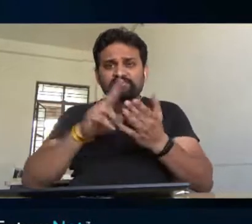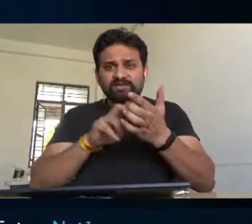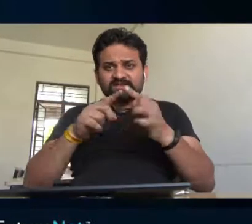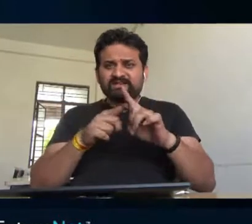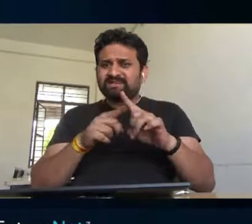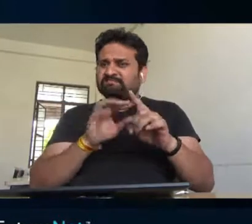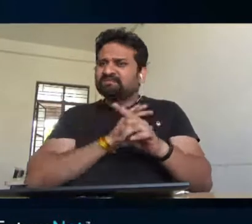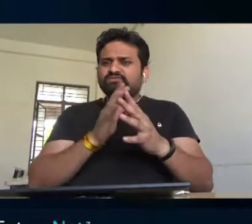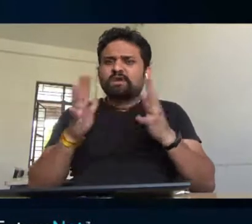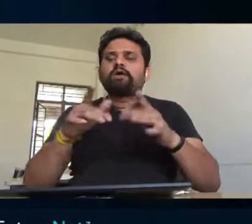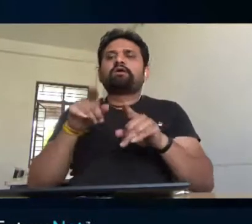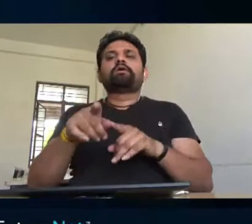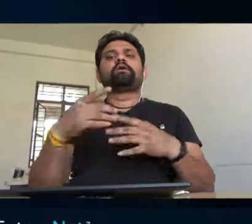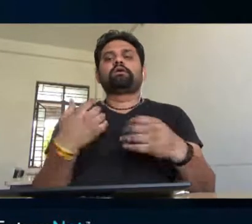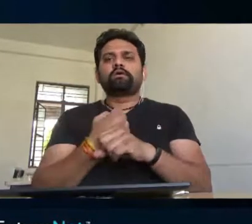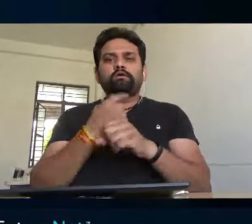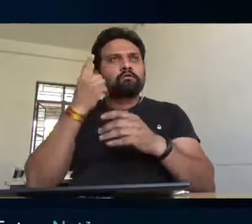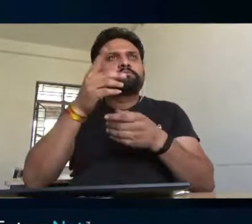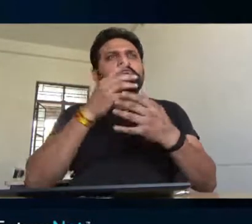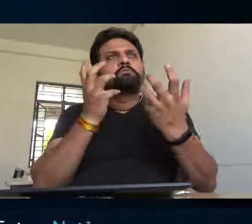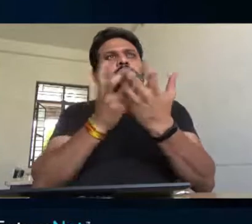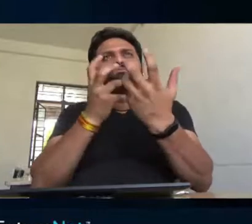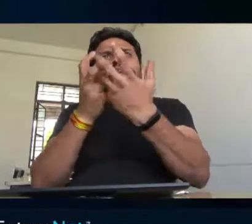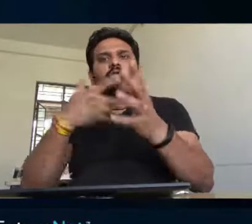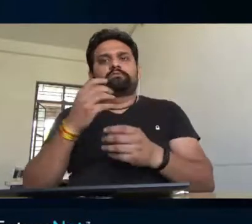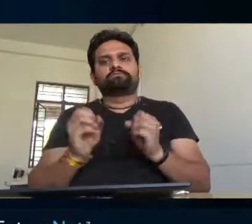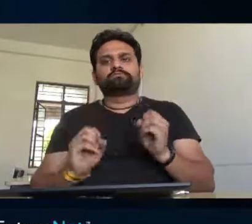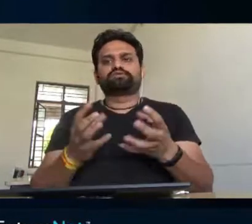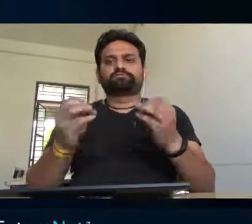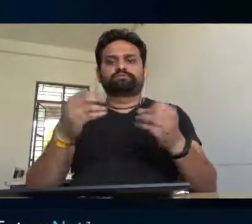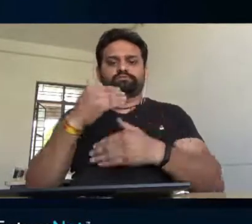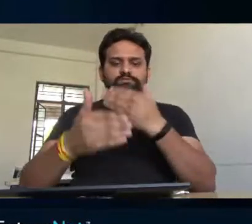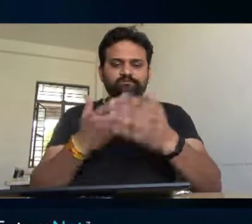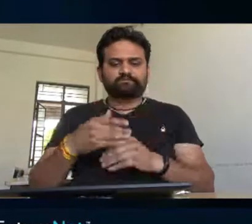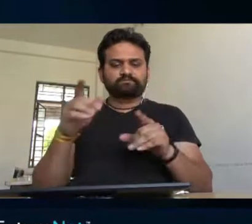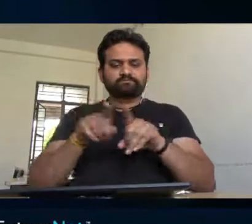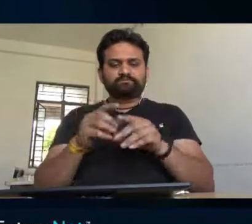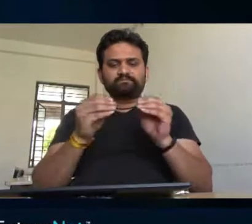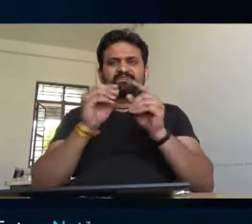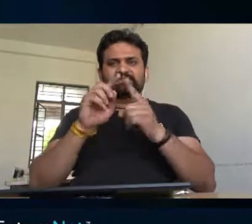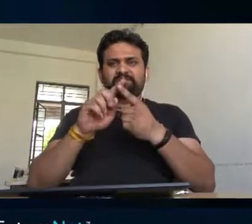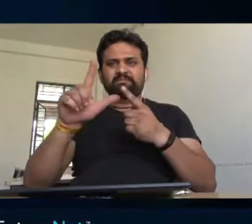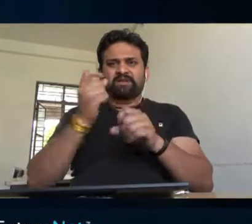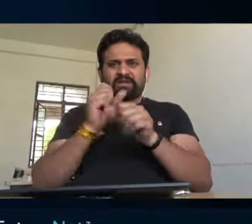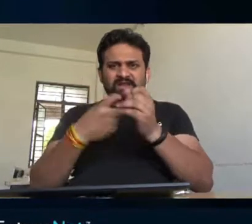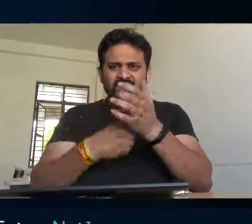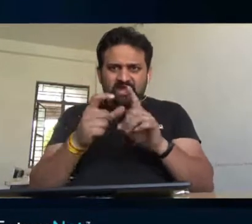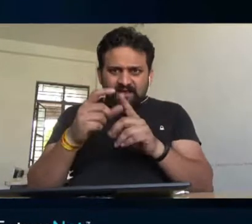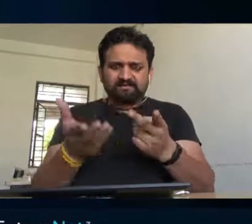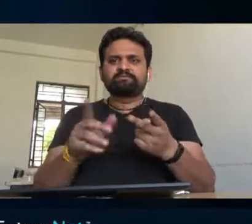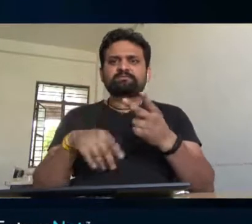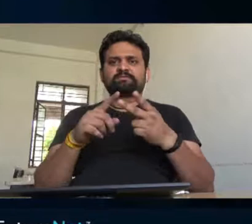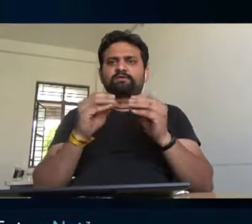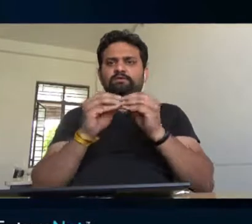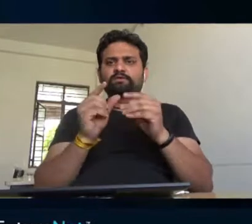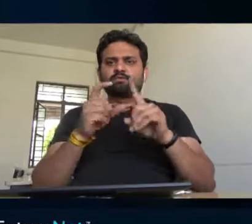new opportunities, what is in the market, nothing can stop them. And that's the main point why I like